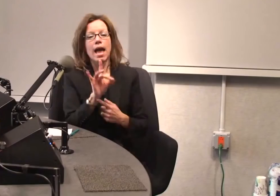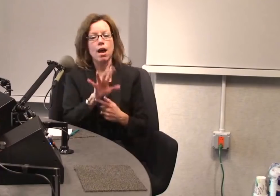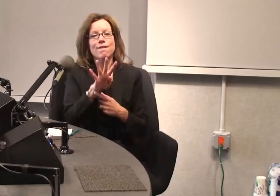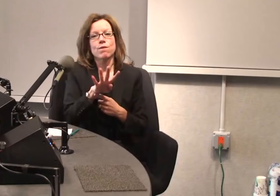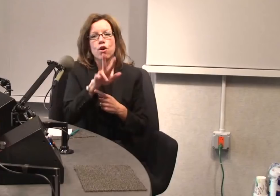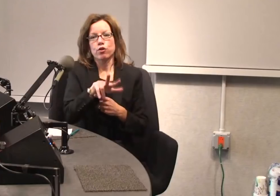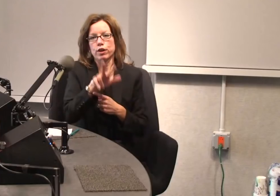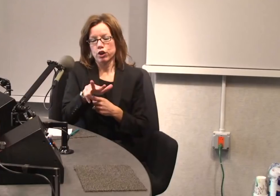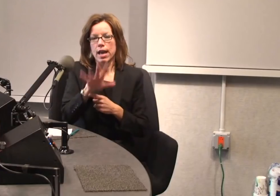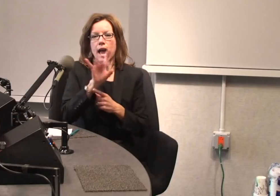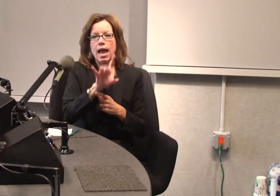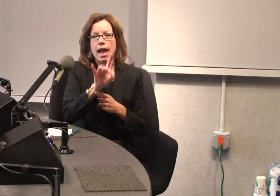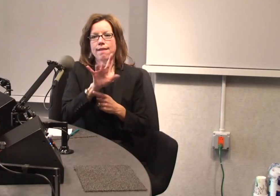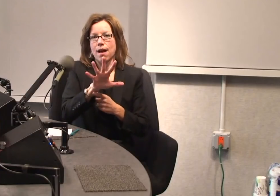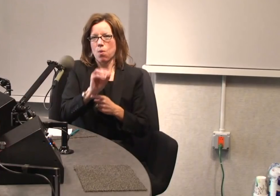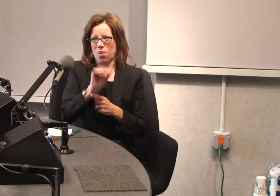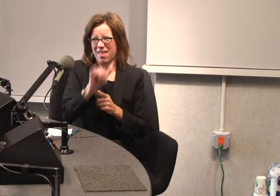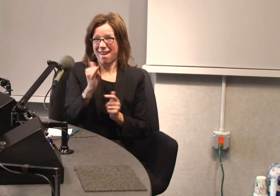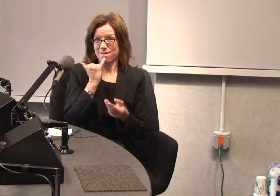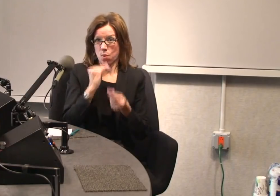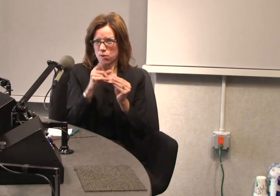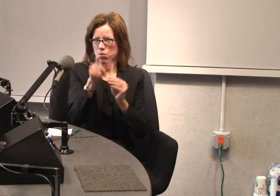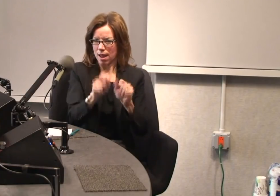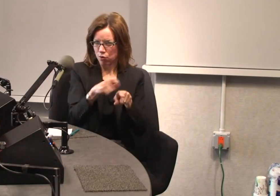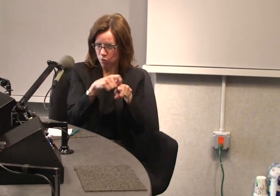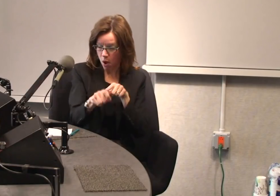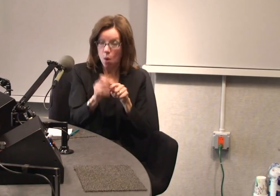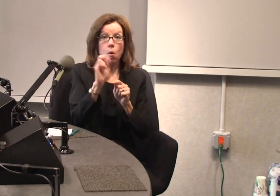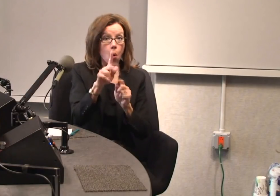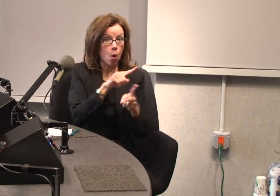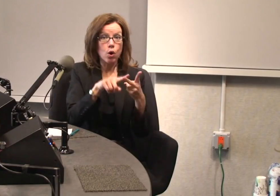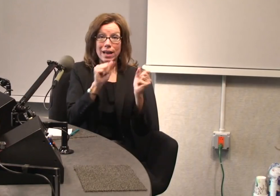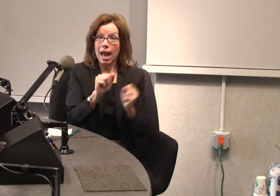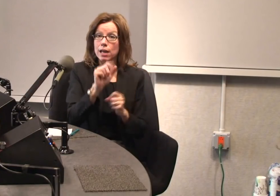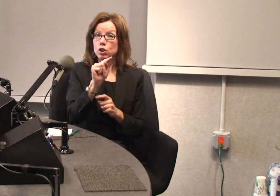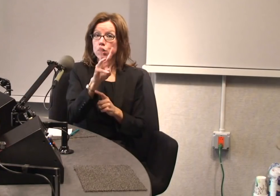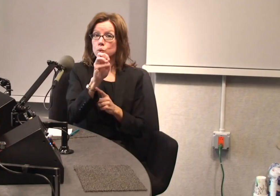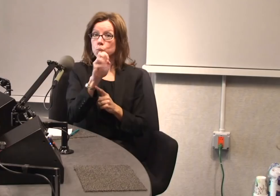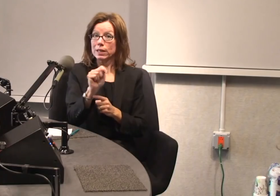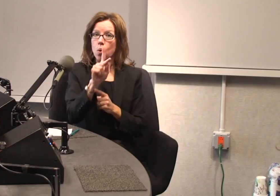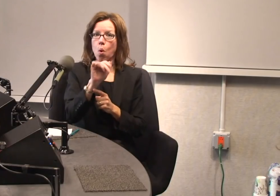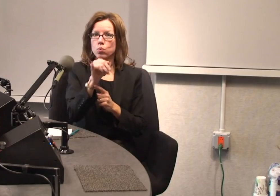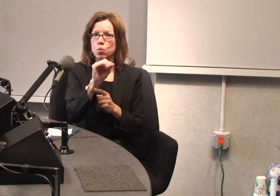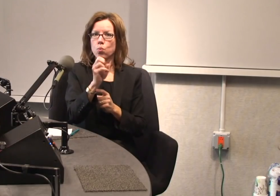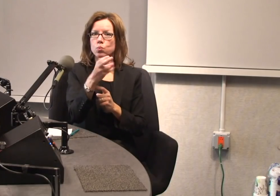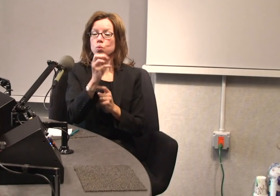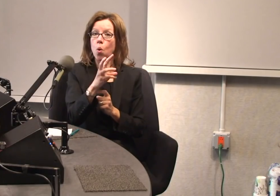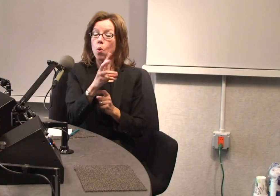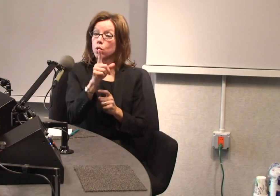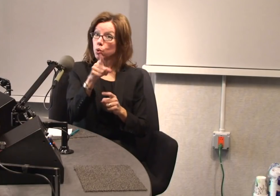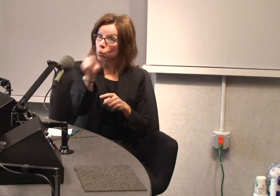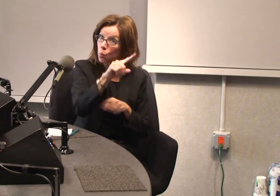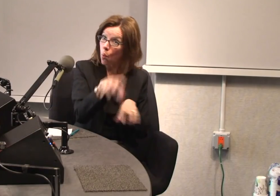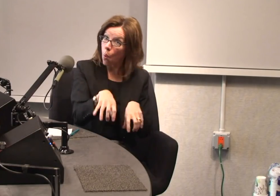-8850 is the number to call. You can also send us a tweet at Kojo Show. Have you ever held an event where you needed a sign language interpreter?